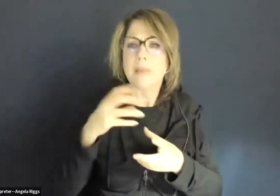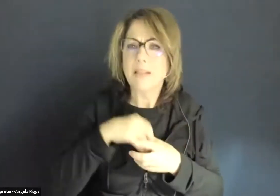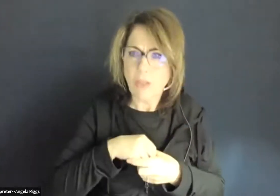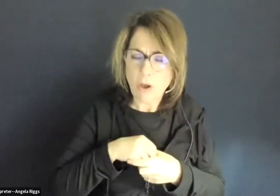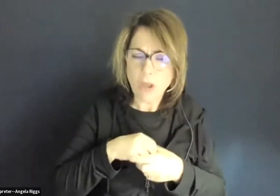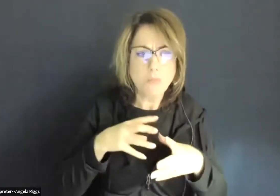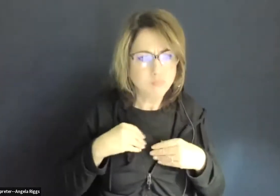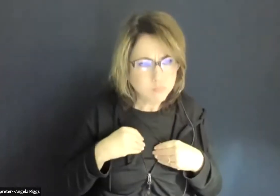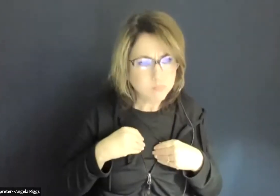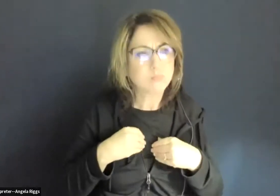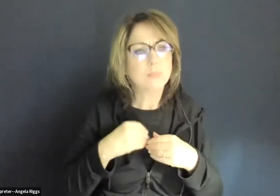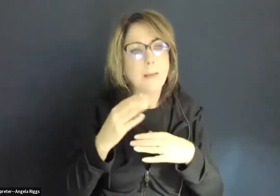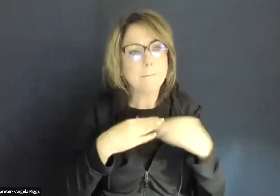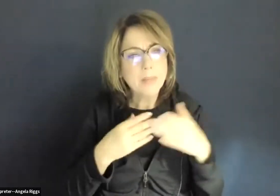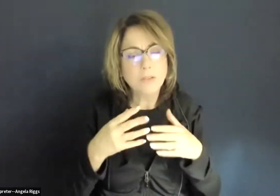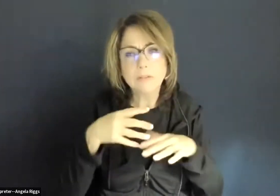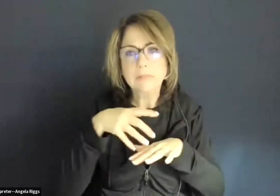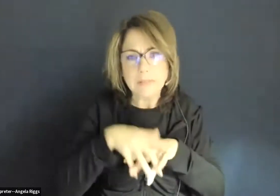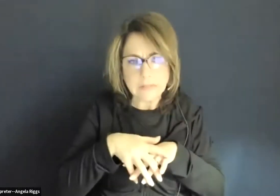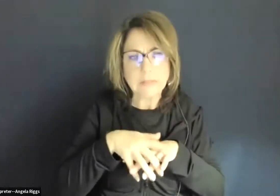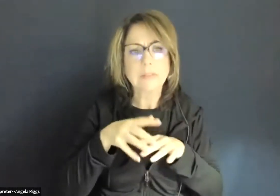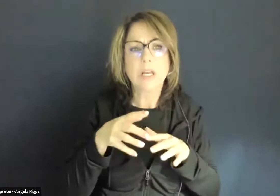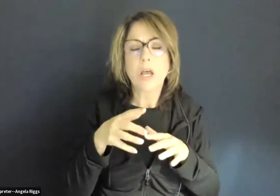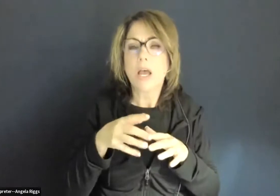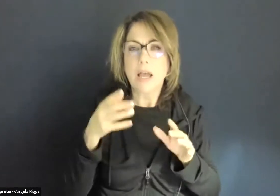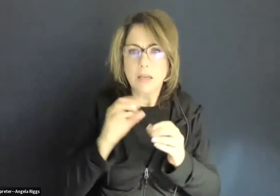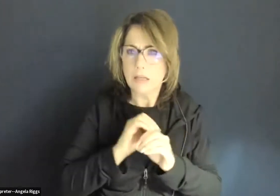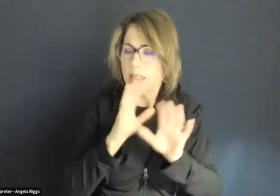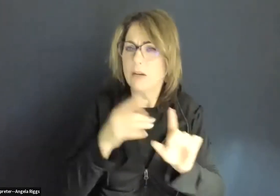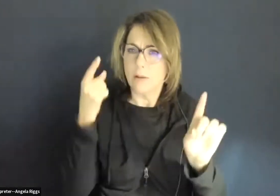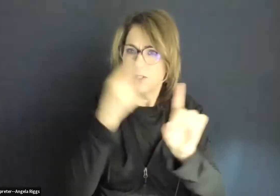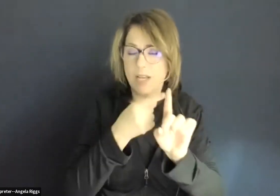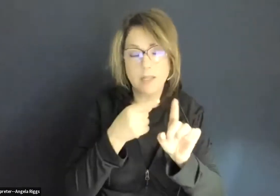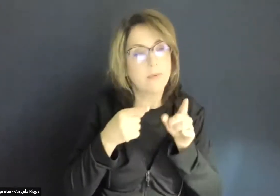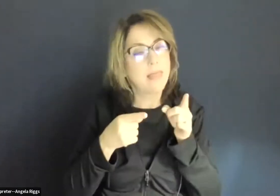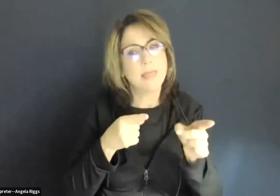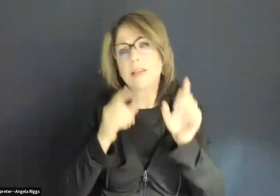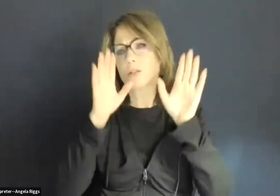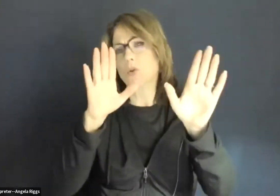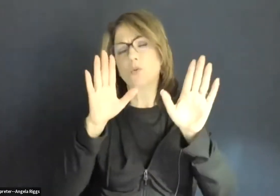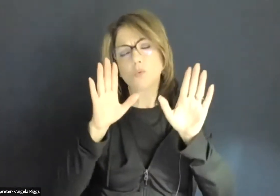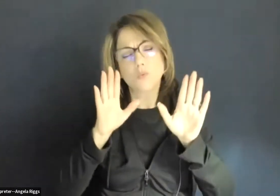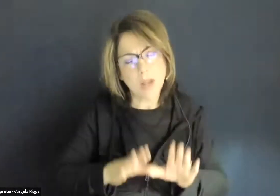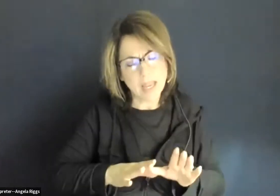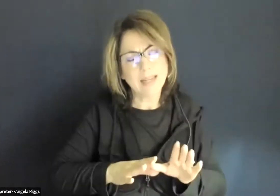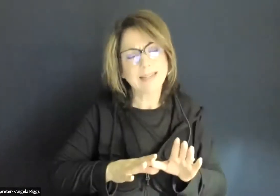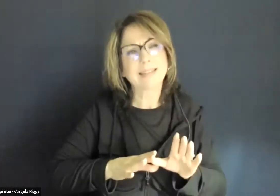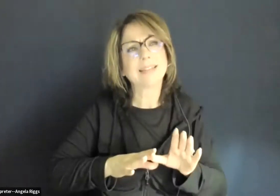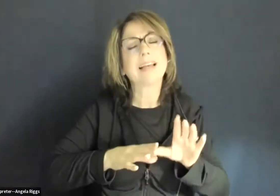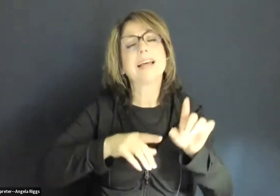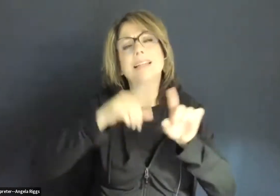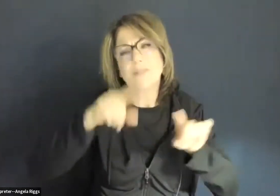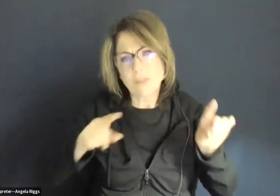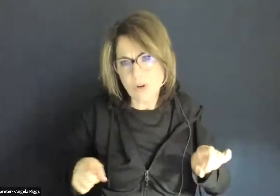So I just want to say here that this is a great, diverse, inclusive work environment Yes. here